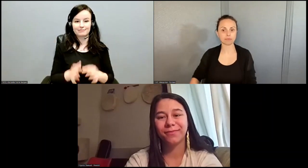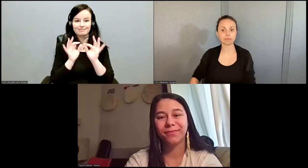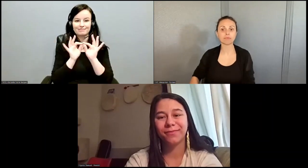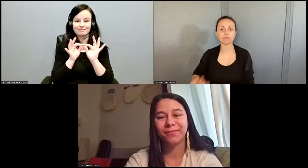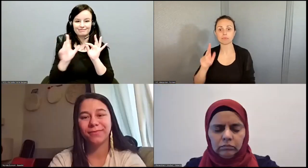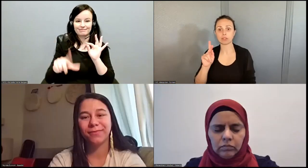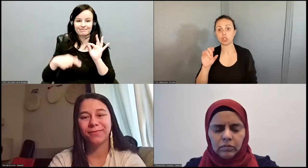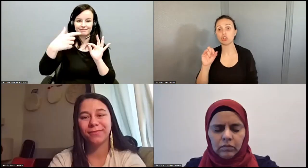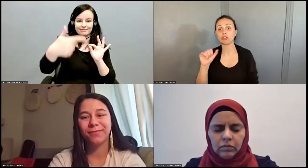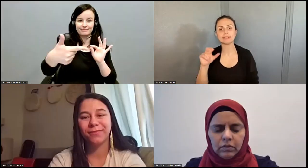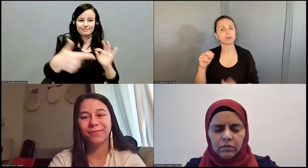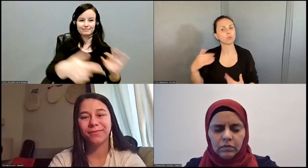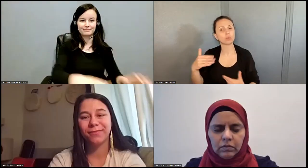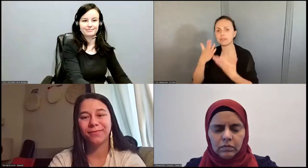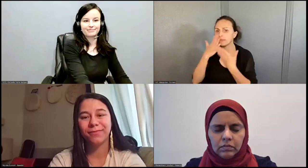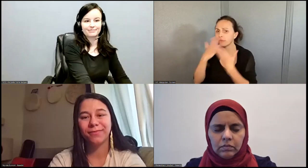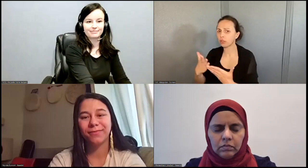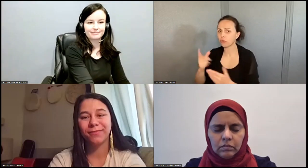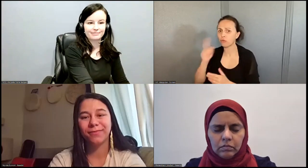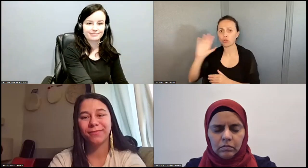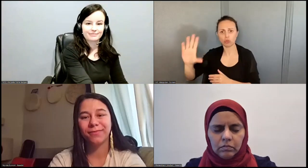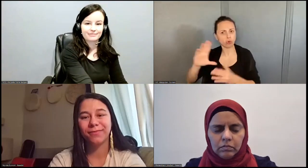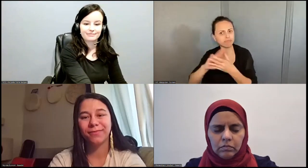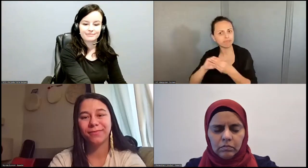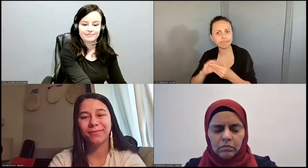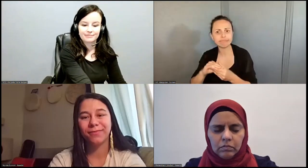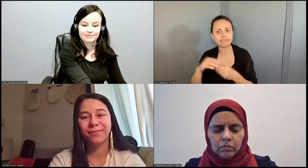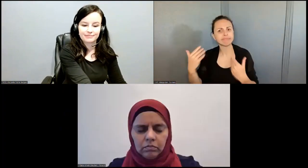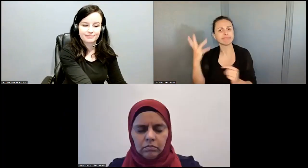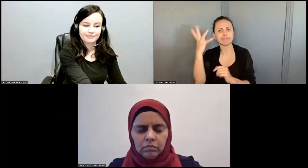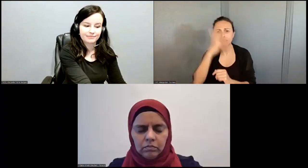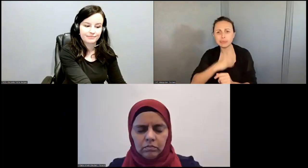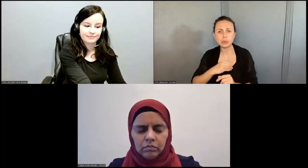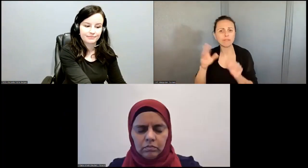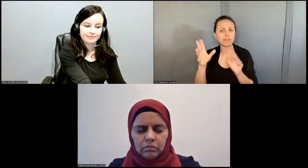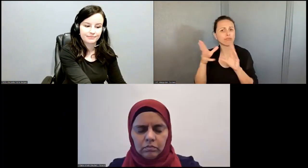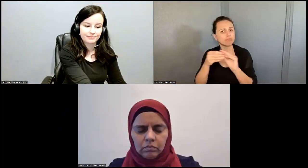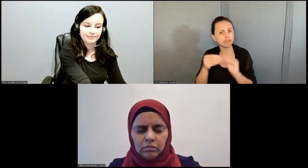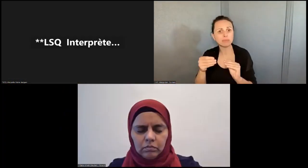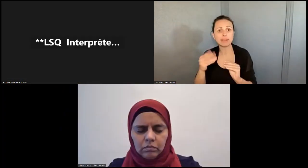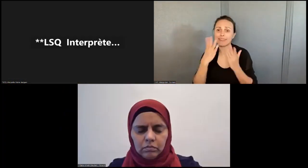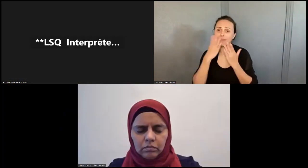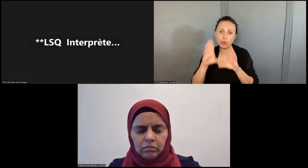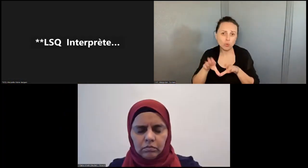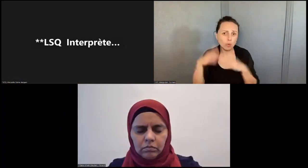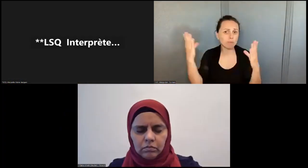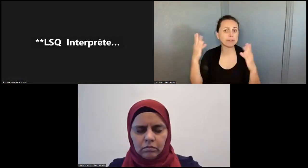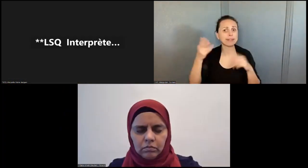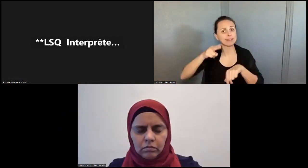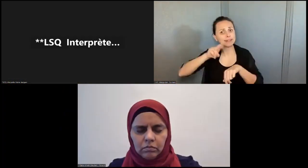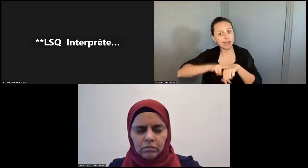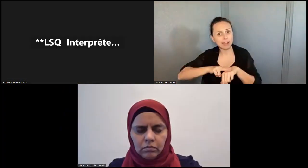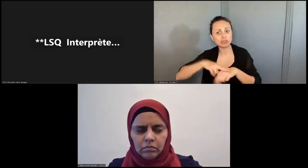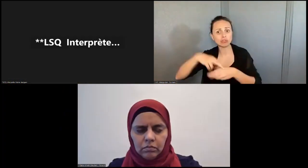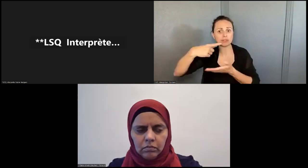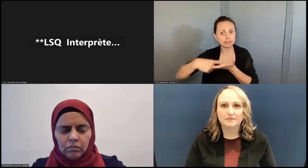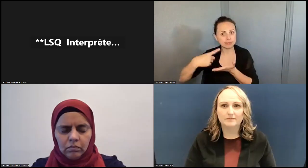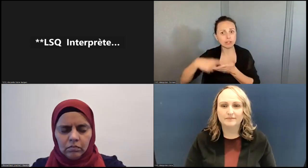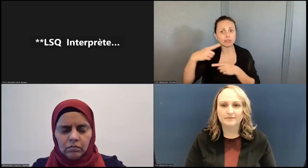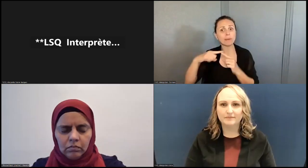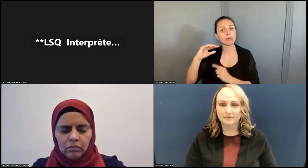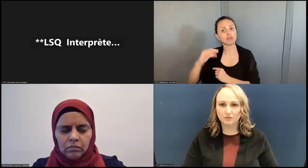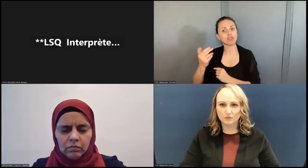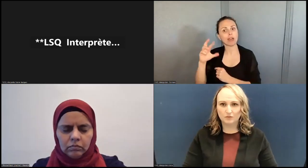Kirsten, thank you so much for those really beautiful words. Thank you for opening our national discussion on